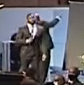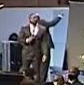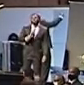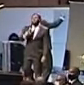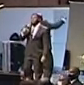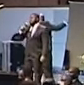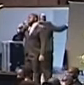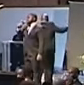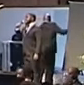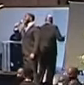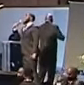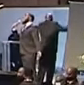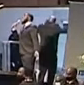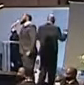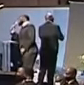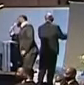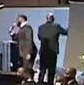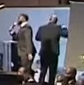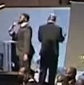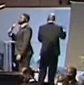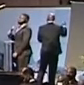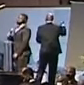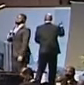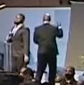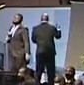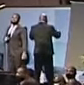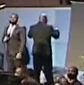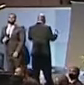You are. You are